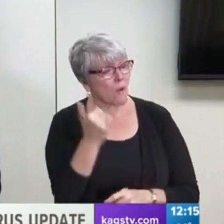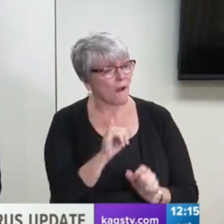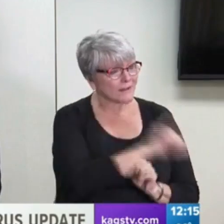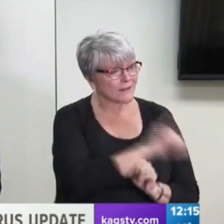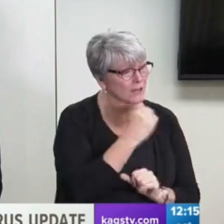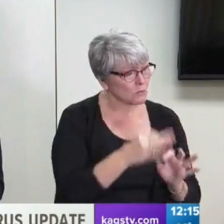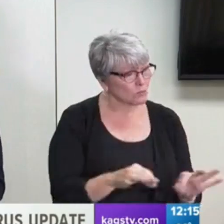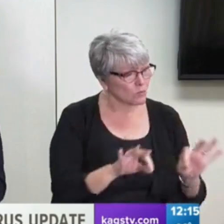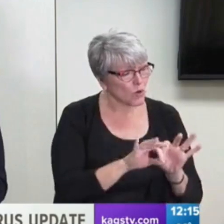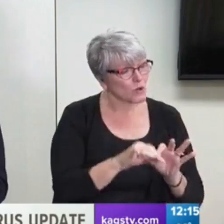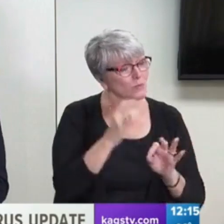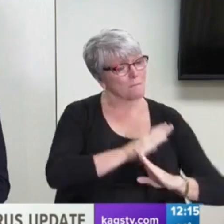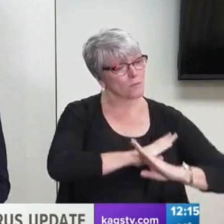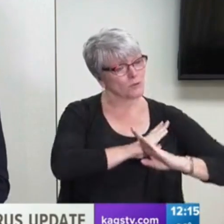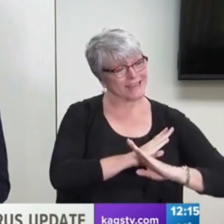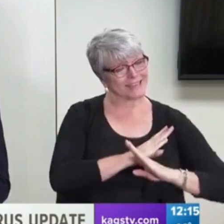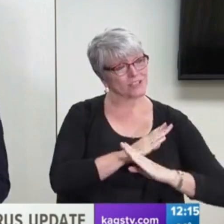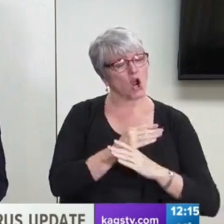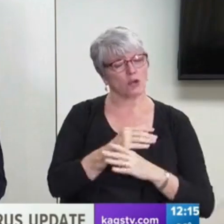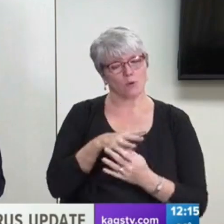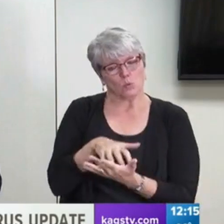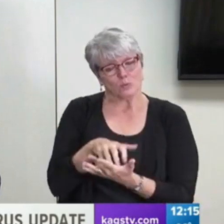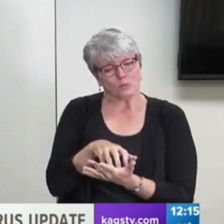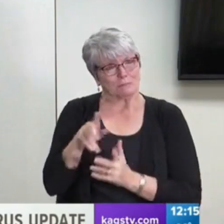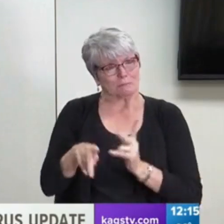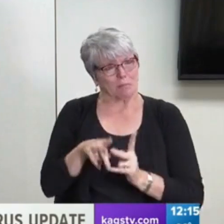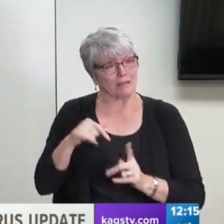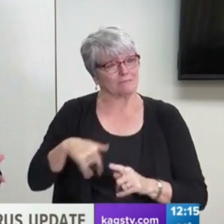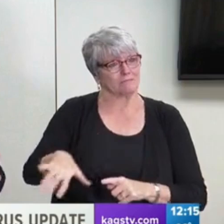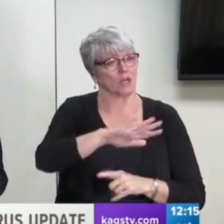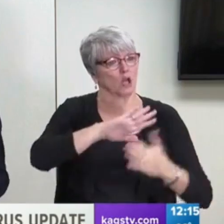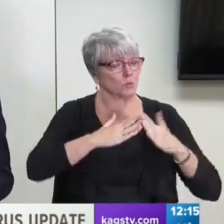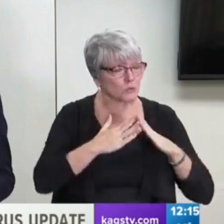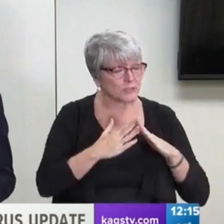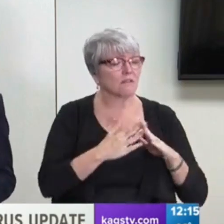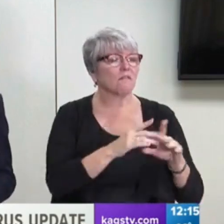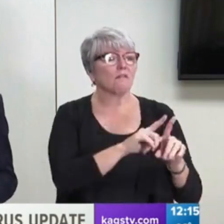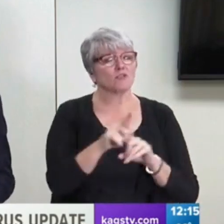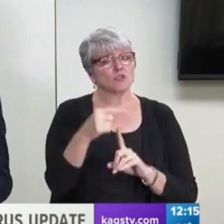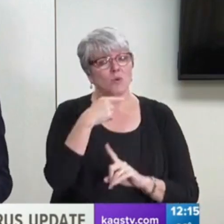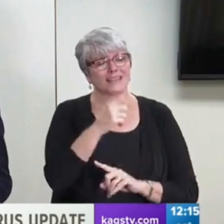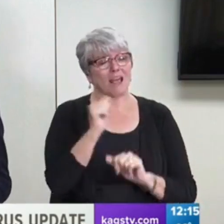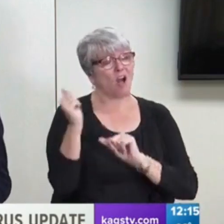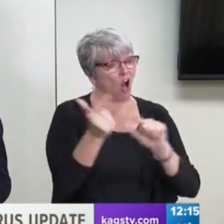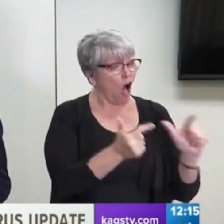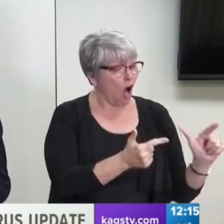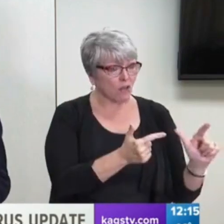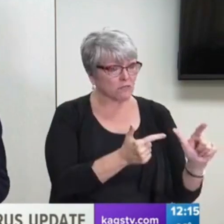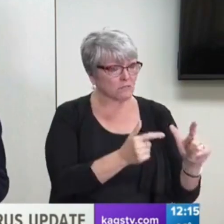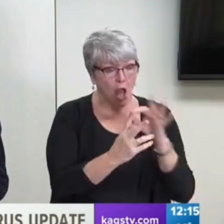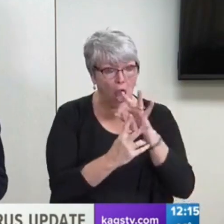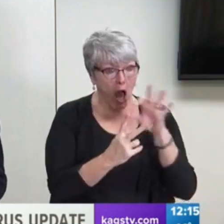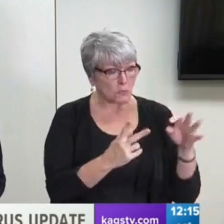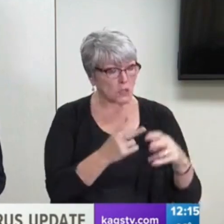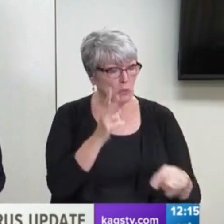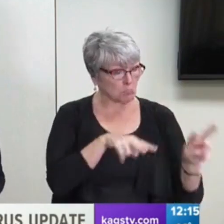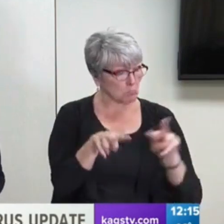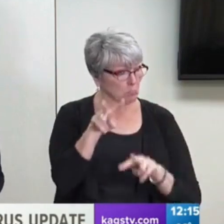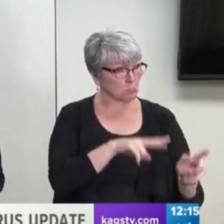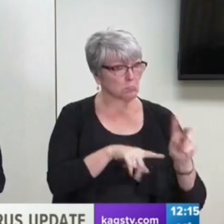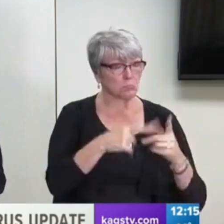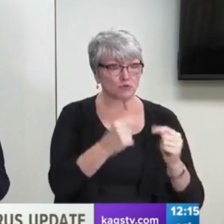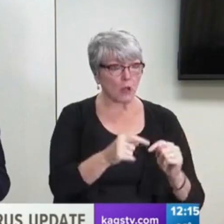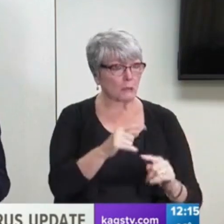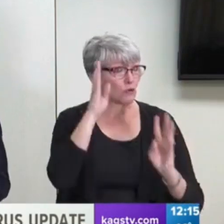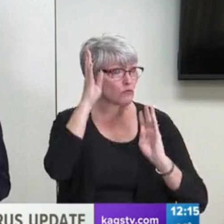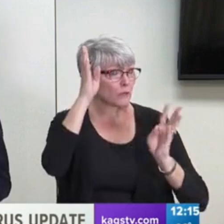that this is about our vulnerable neighbors. And I can also say that all things are on the table. We're trying to be creative.